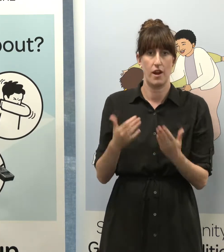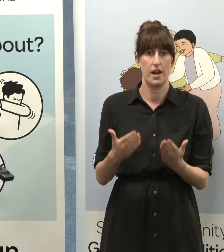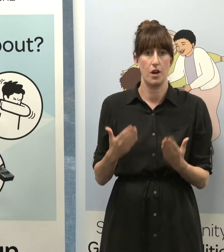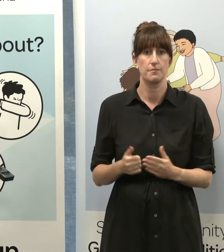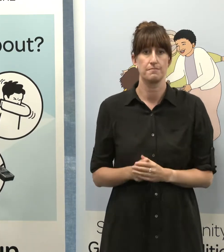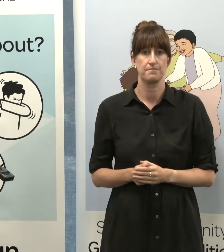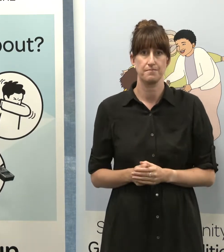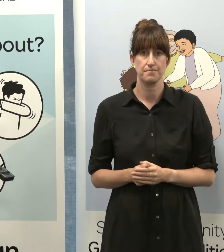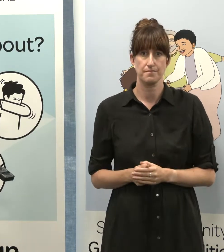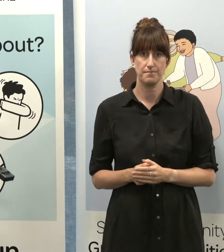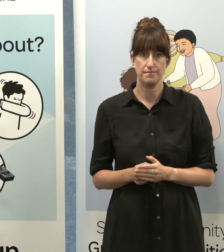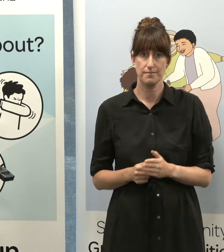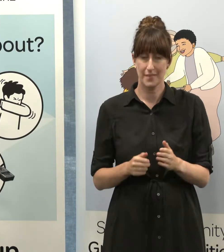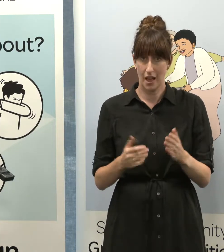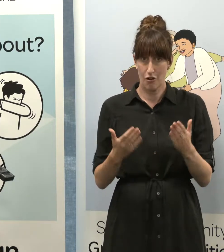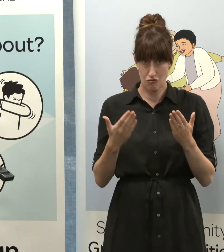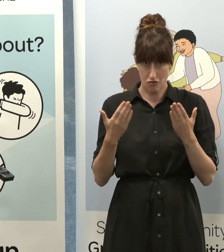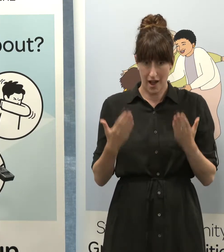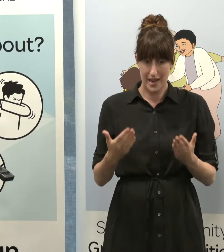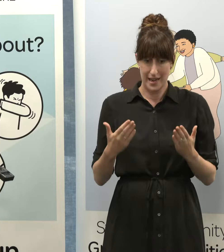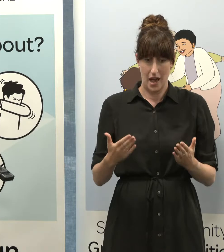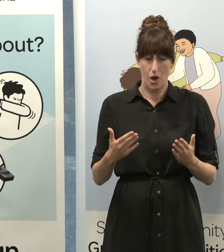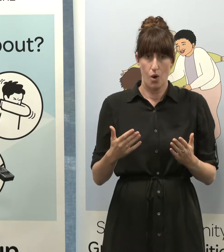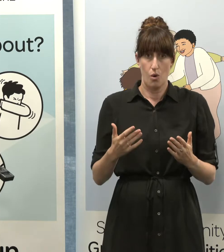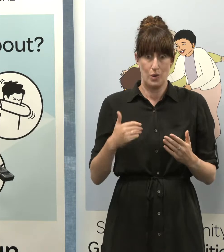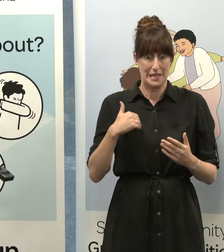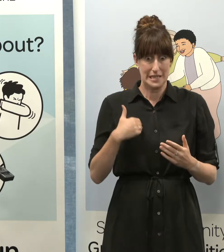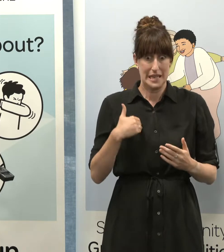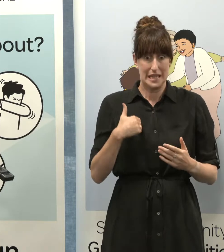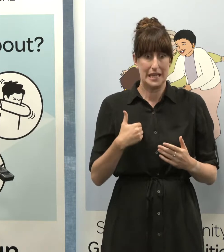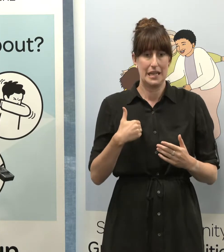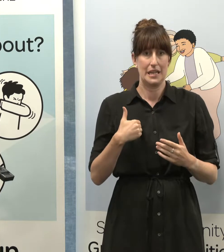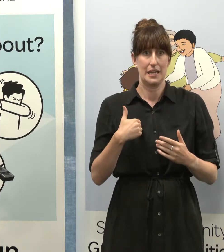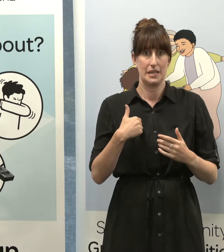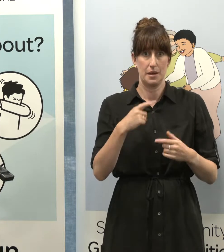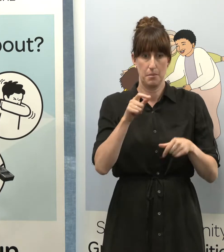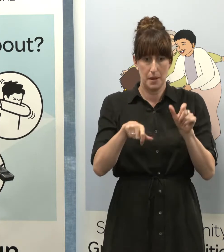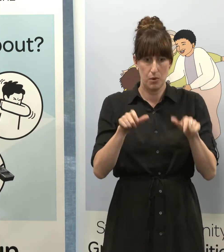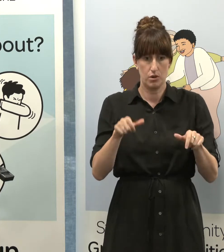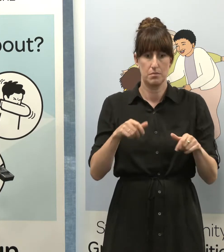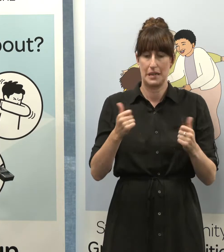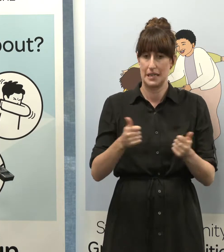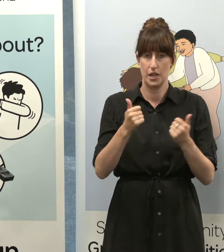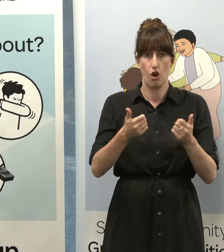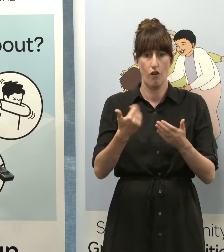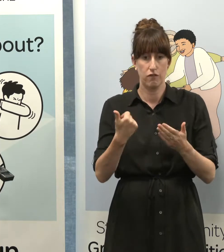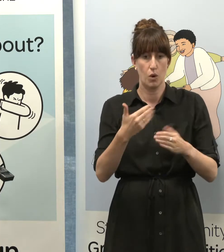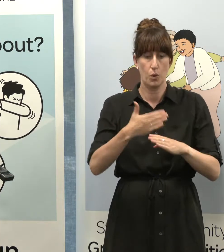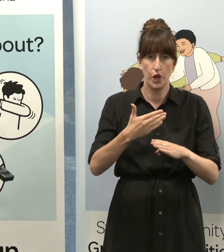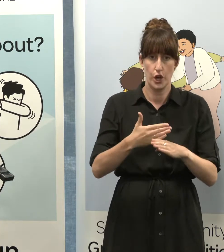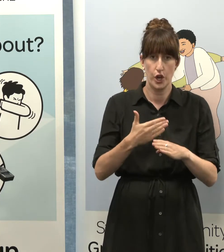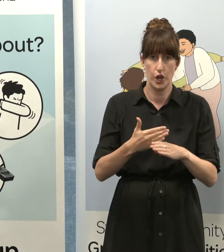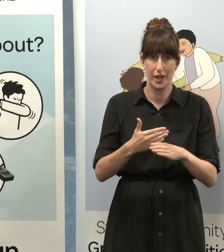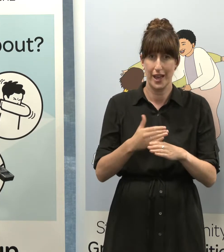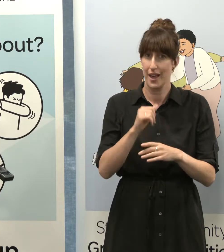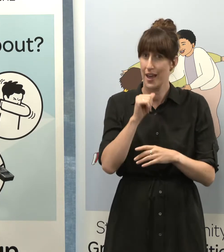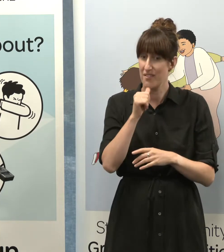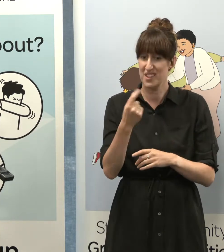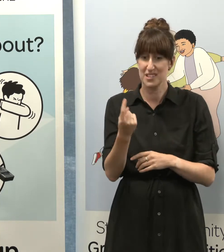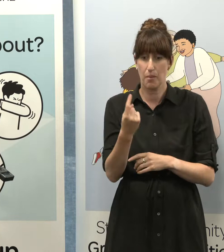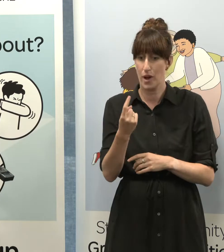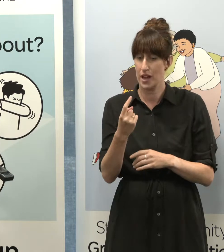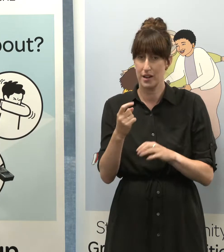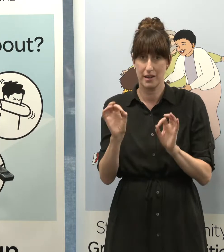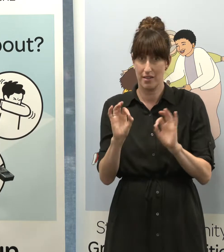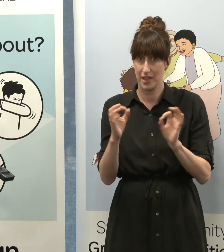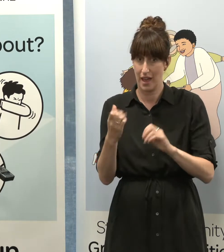Given the critical worker shortage that we've been talking about right now, would you consider allowing unvaxxed people to jump in and help ease